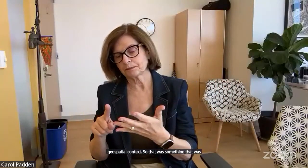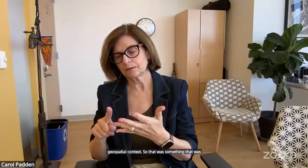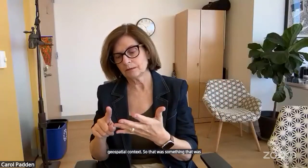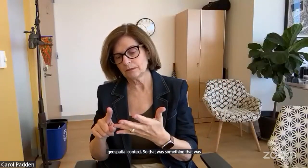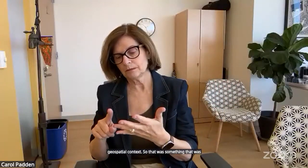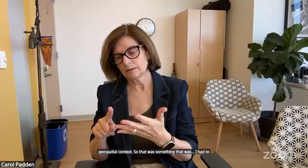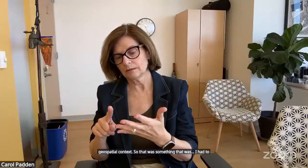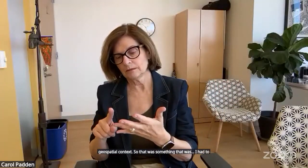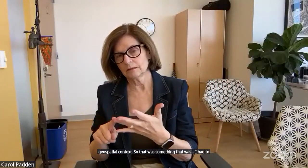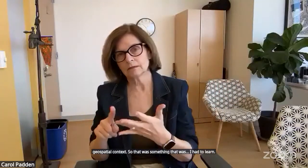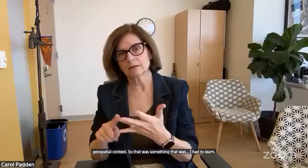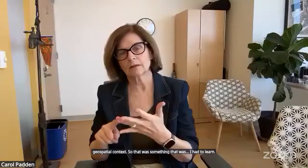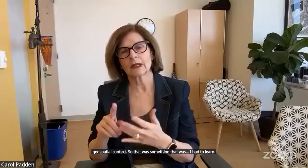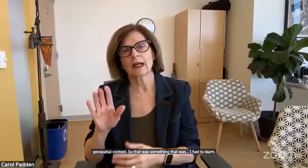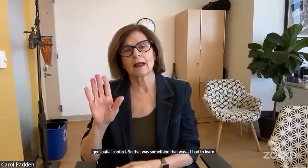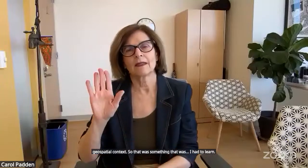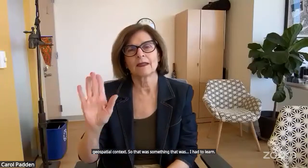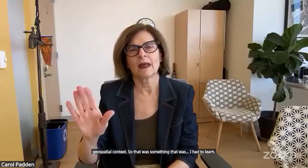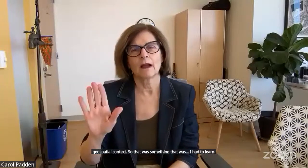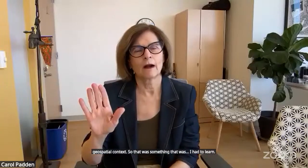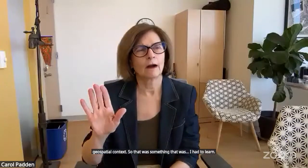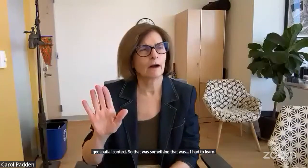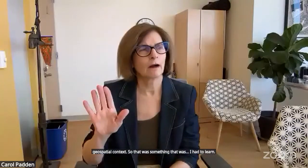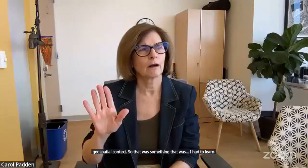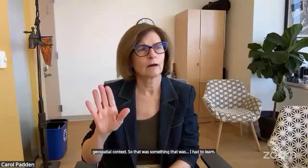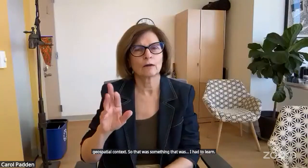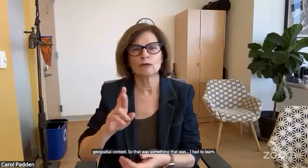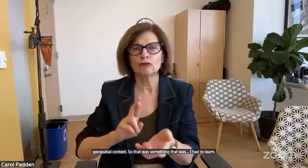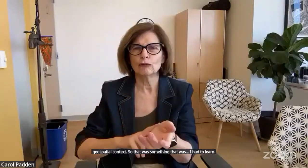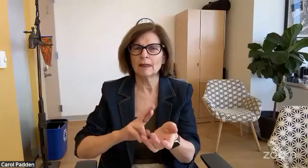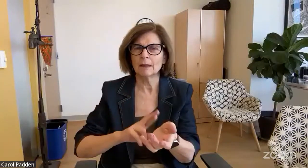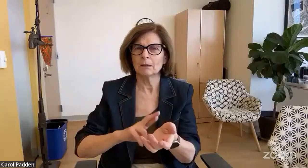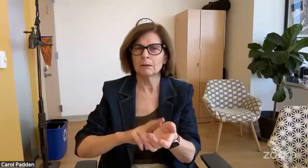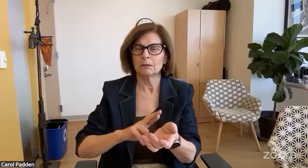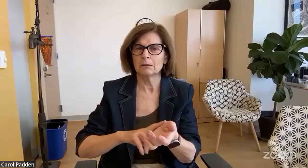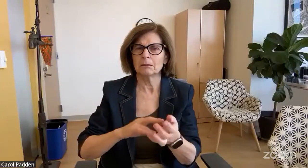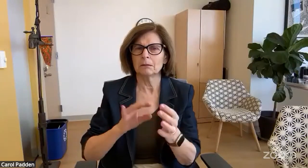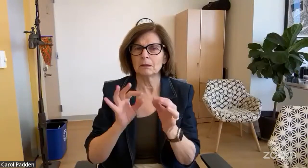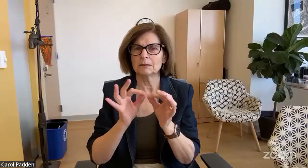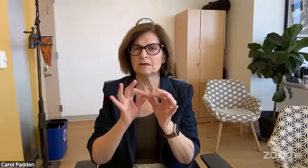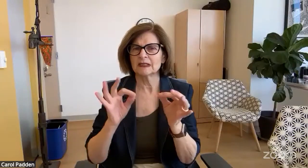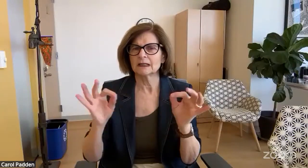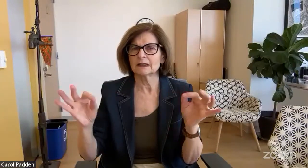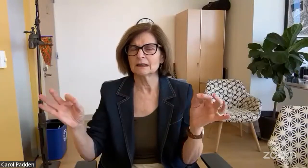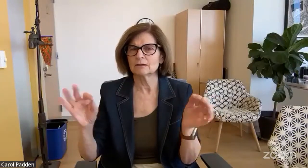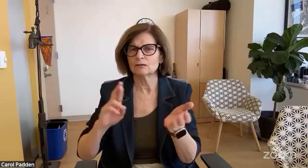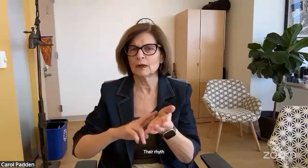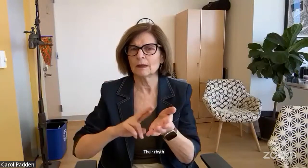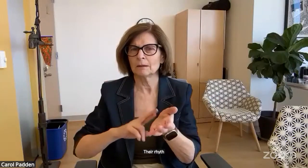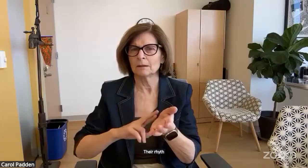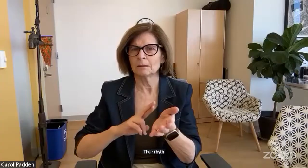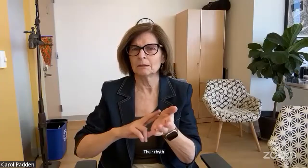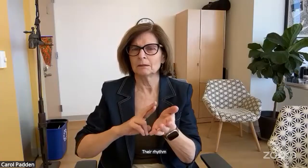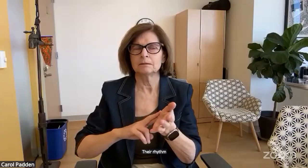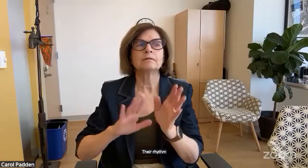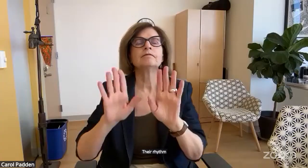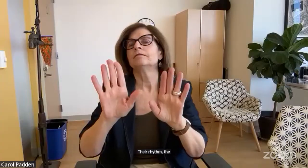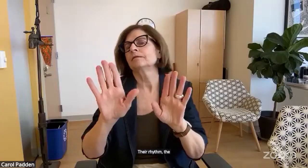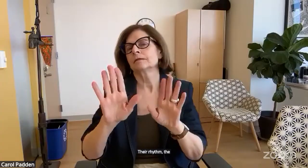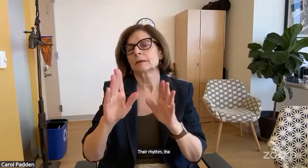to learn. Their rhythm, the prosody